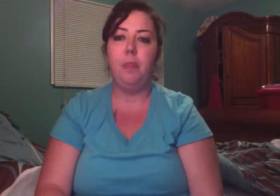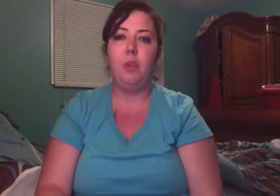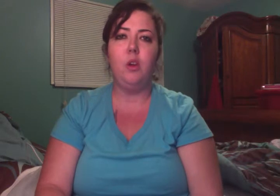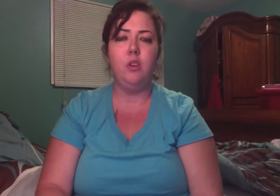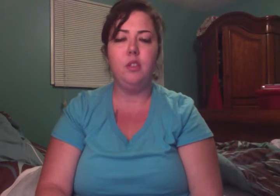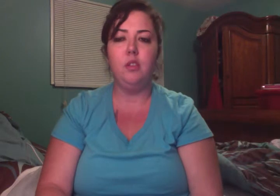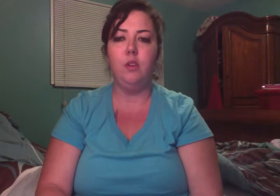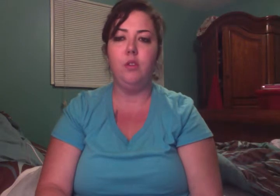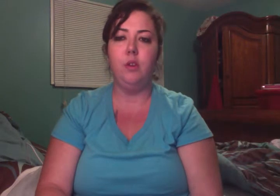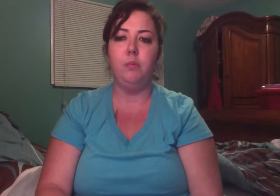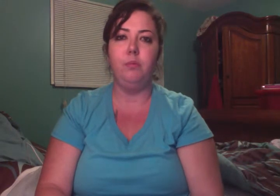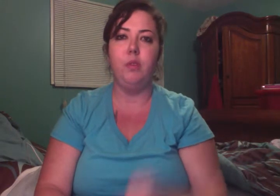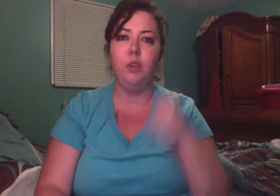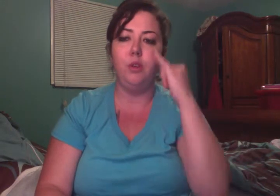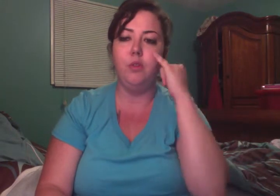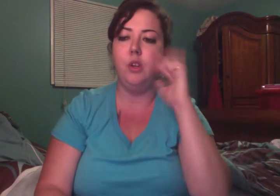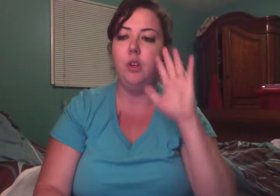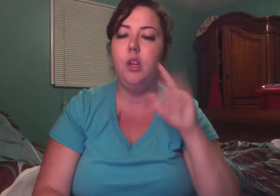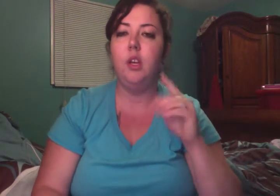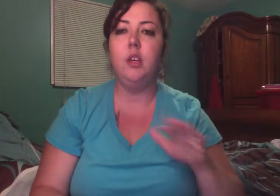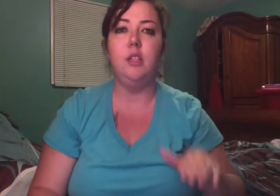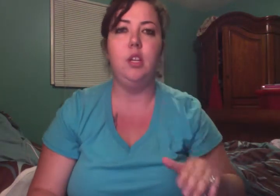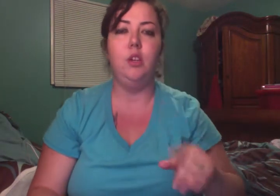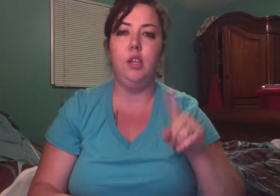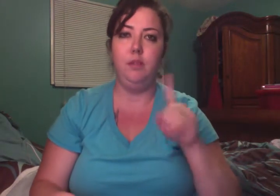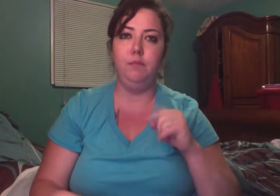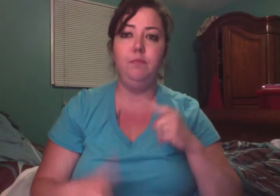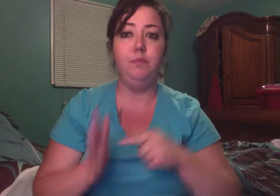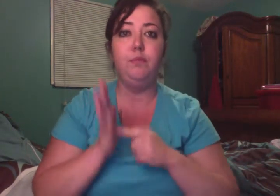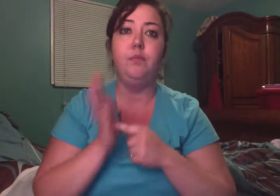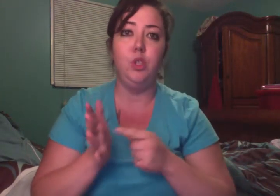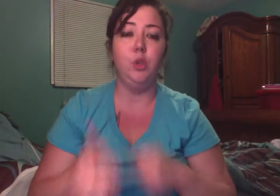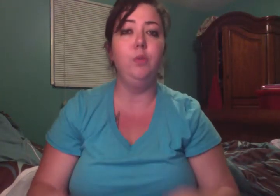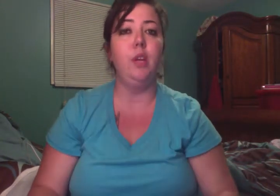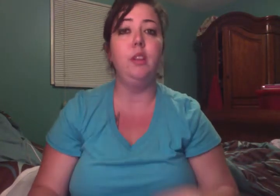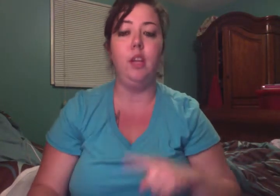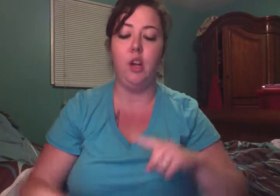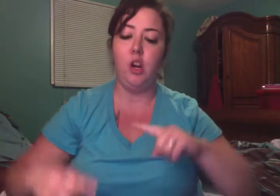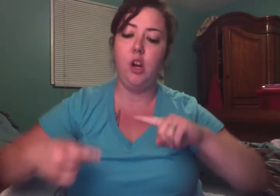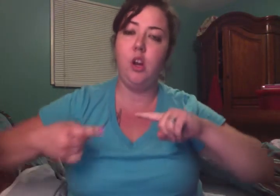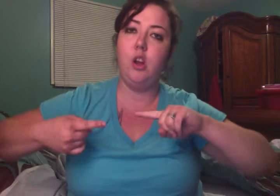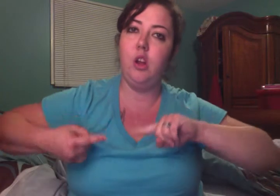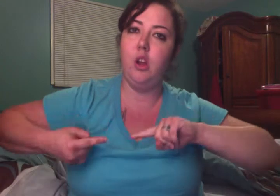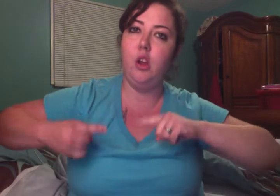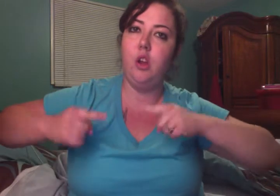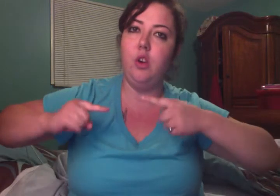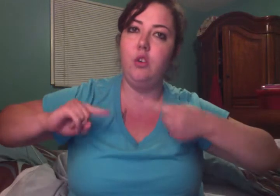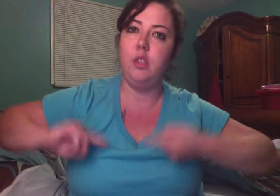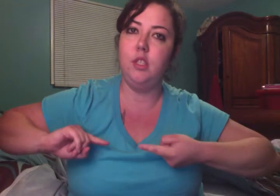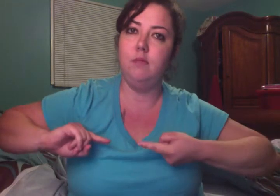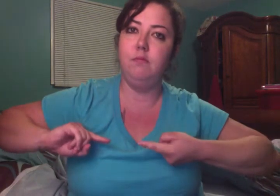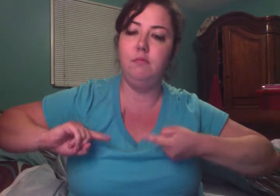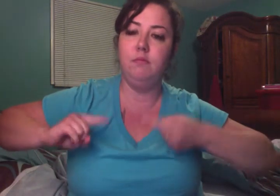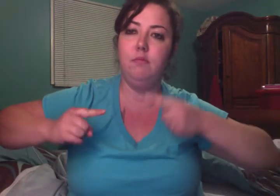Hurt. So if if your kids get hurt, they can show you that they are hurt.